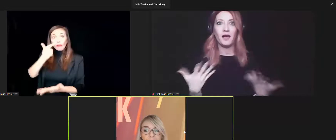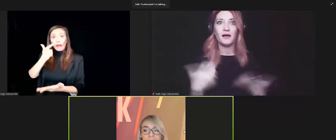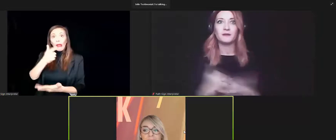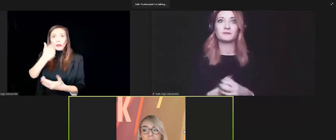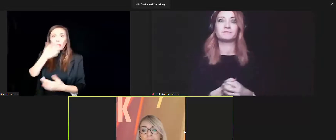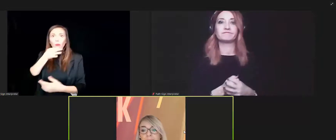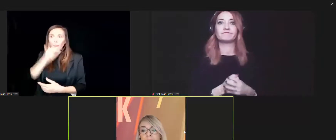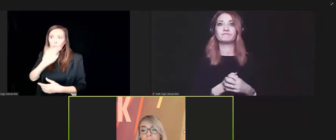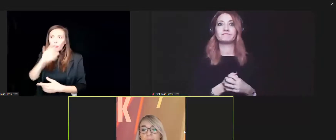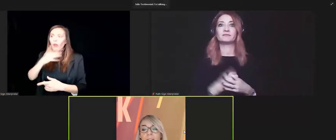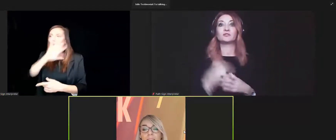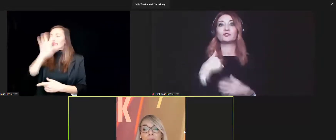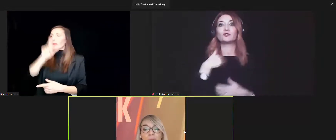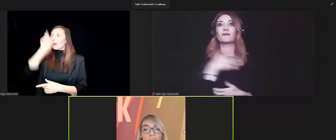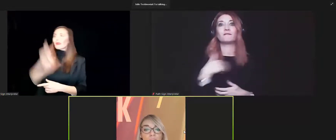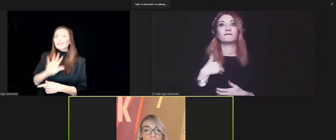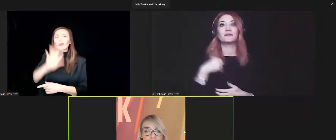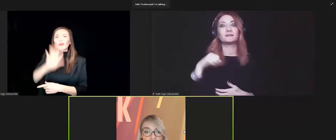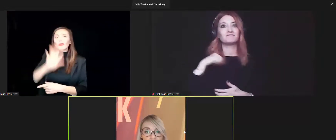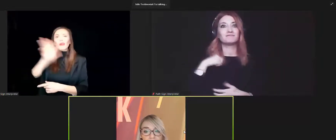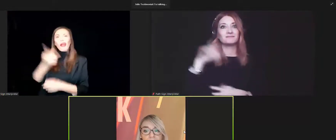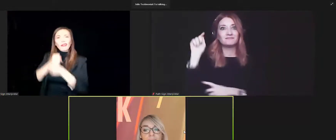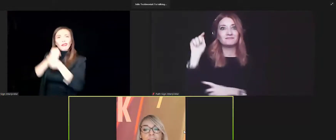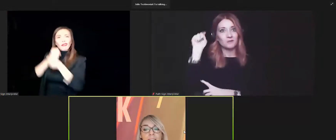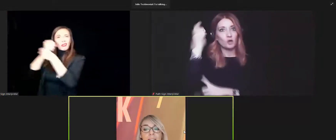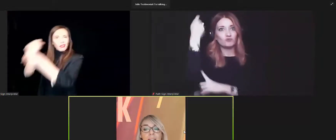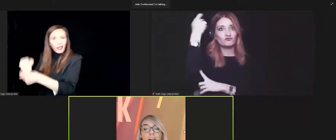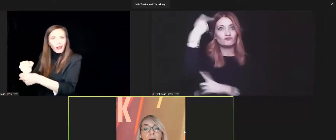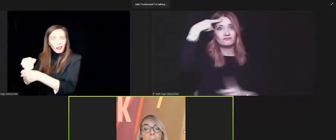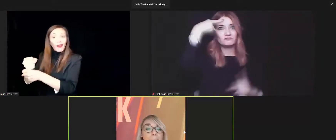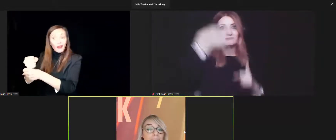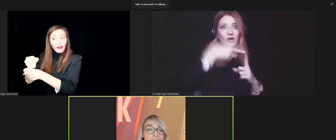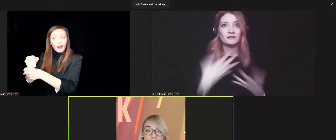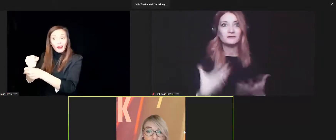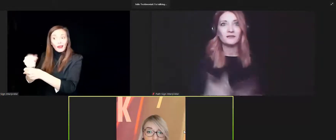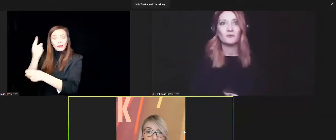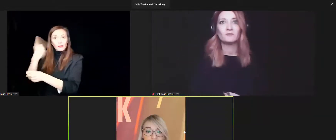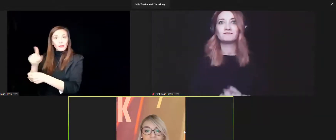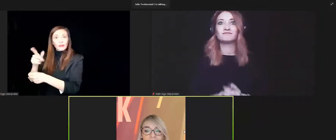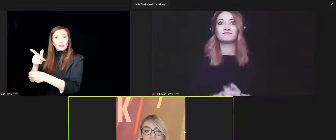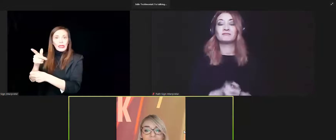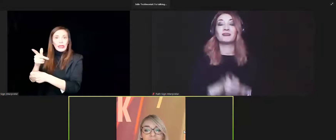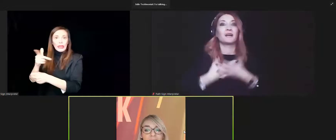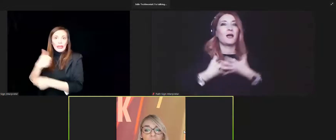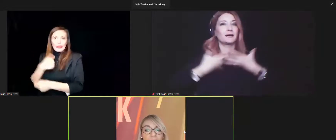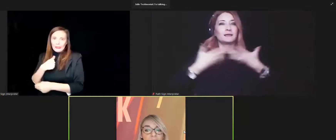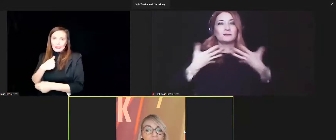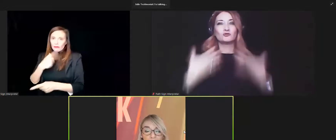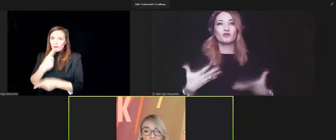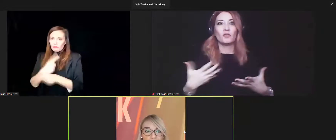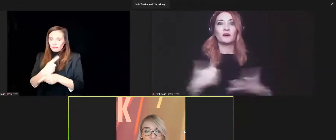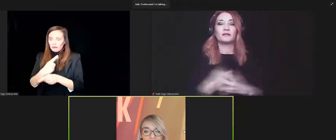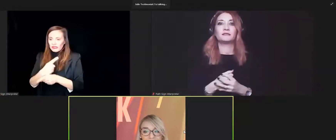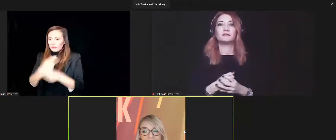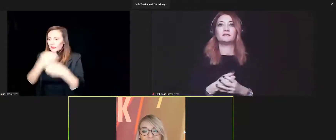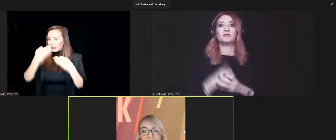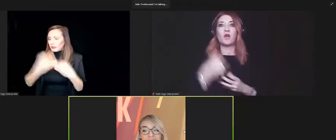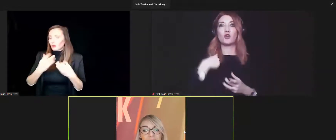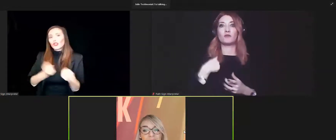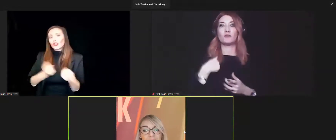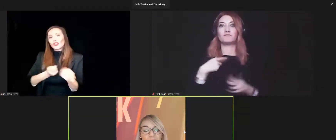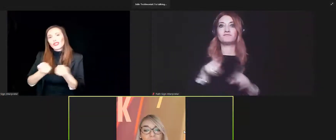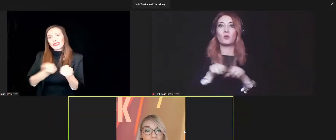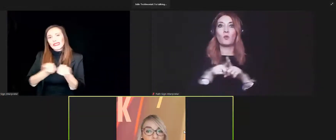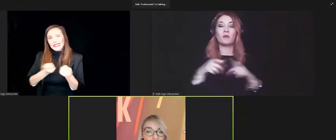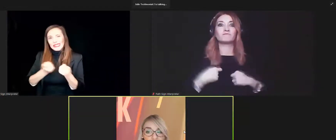there. I prioritize. My children always go to first.